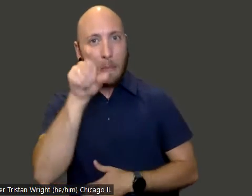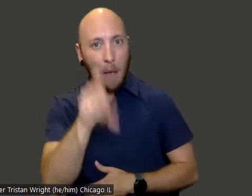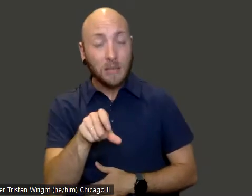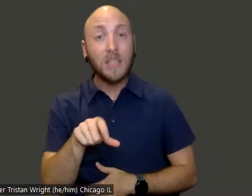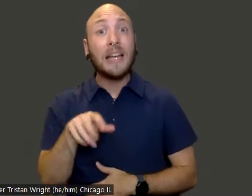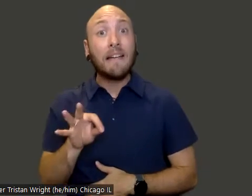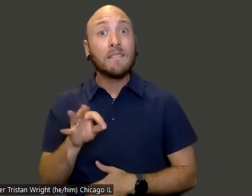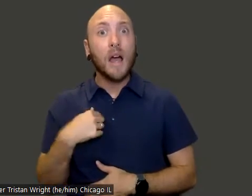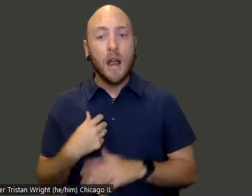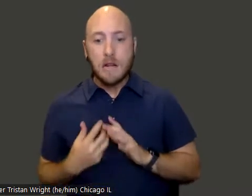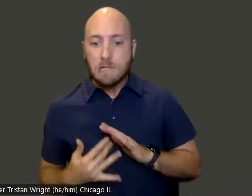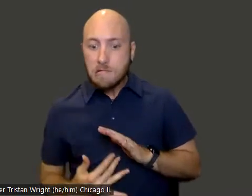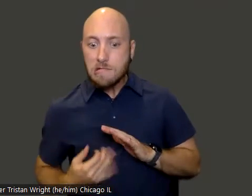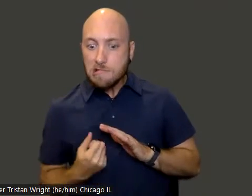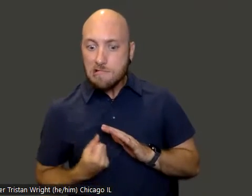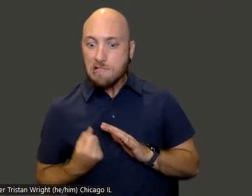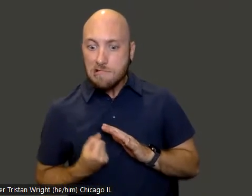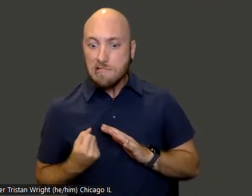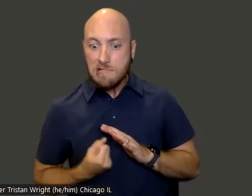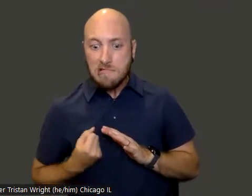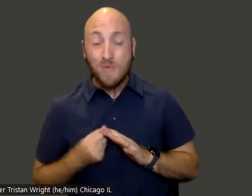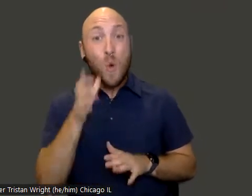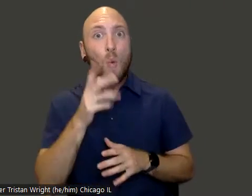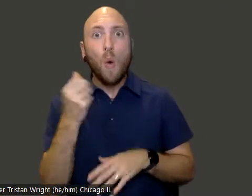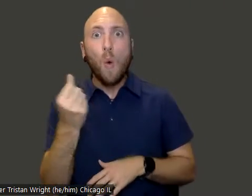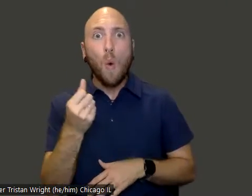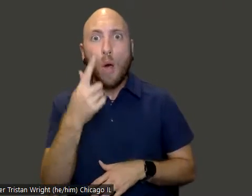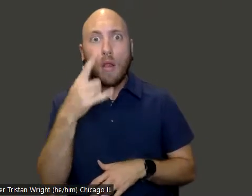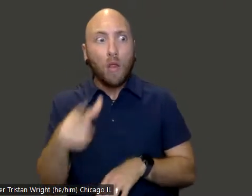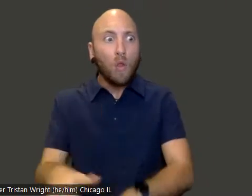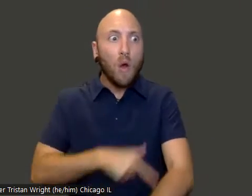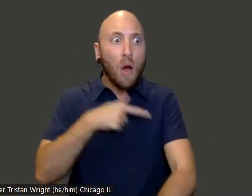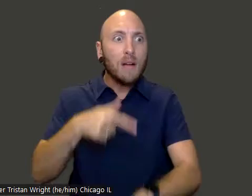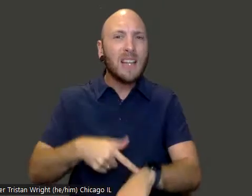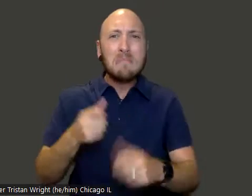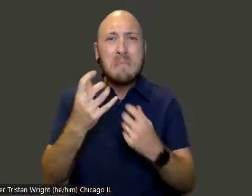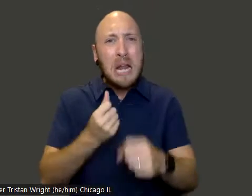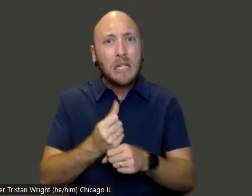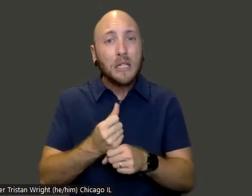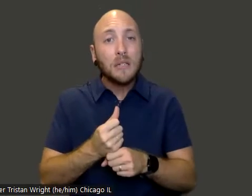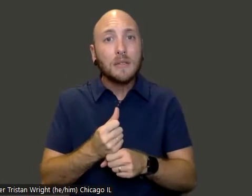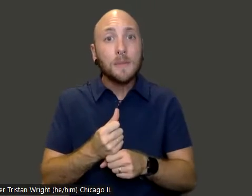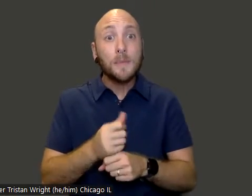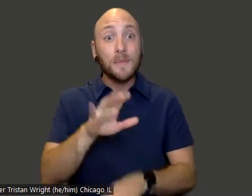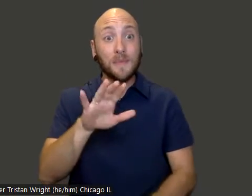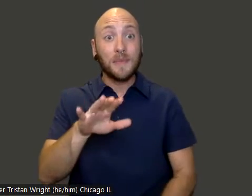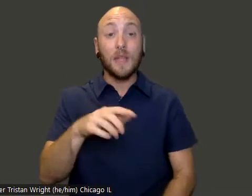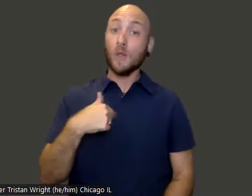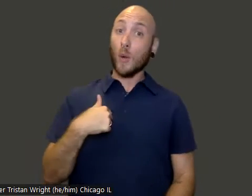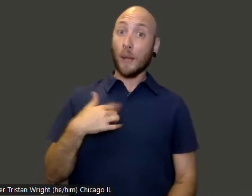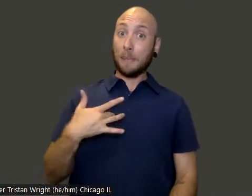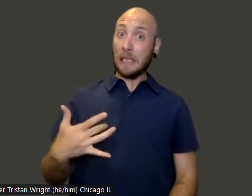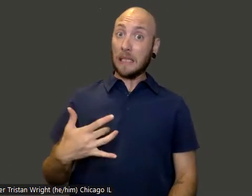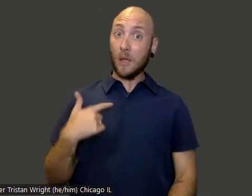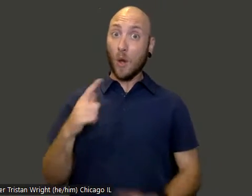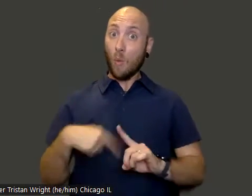and I stay pissed off for a really, really long time, years. And my experience has shown me that I know one way to get relief, and that's through substances and or